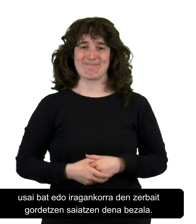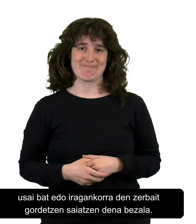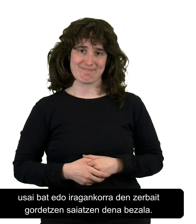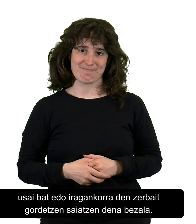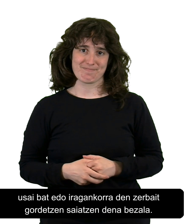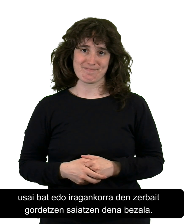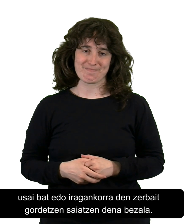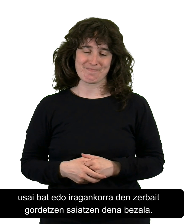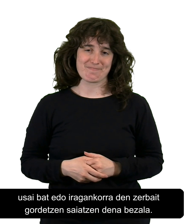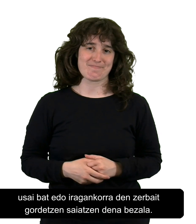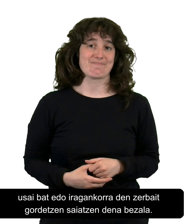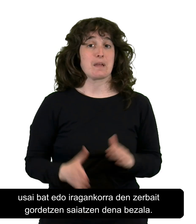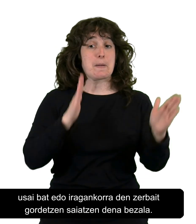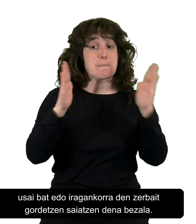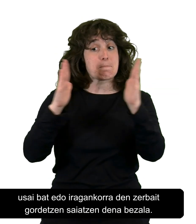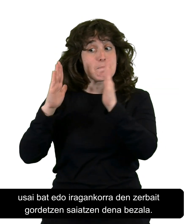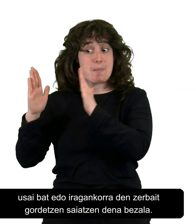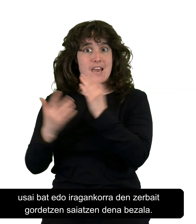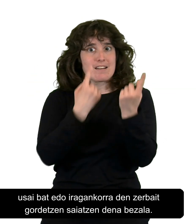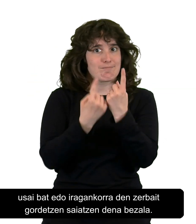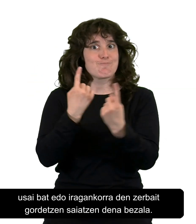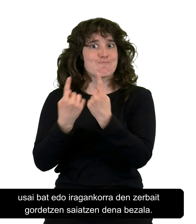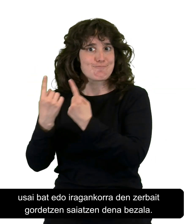edo iragankorra den zerbait gordetzen saiatzen dena bezala.